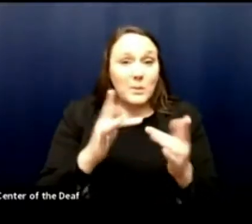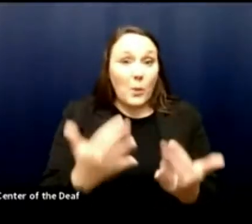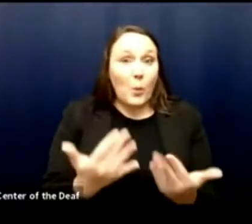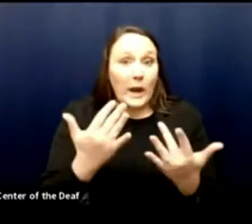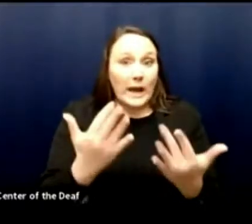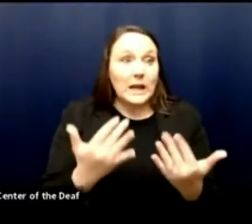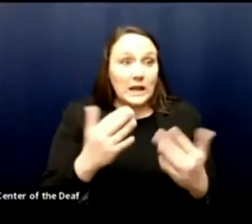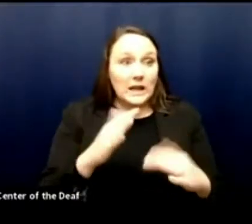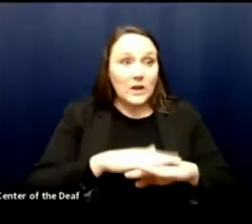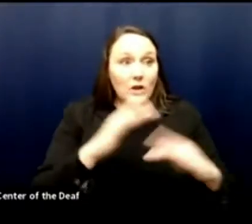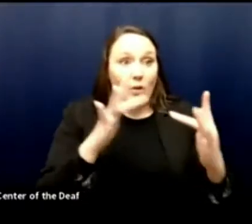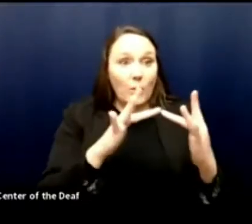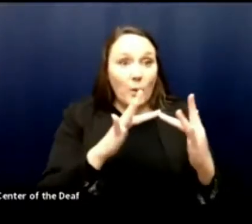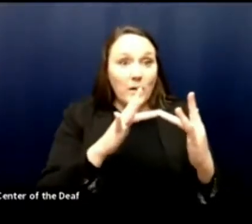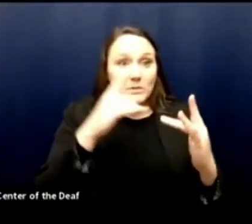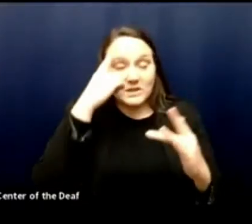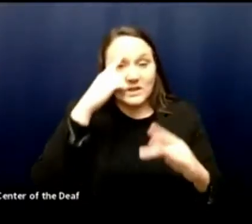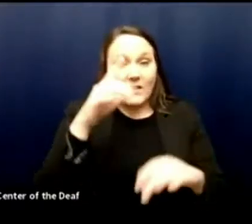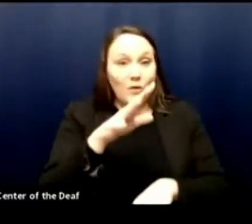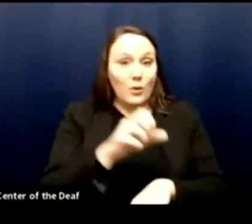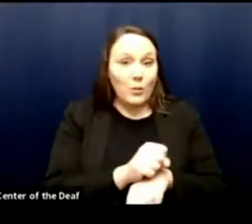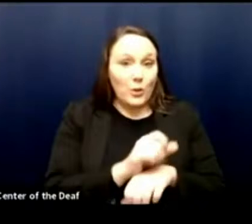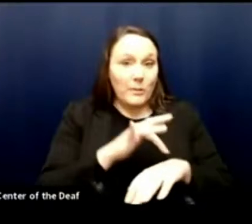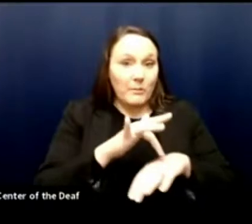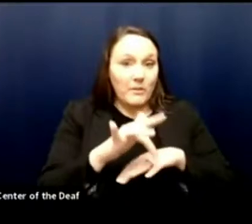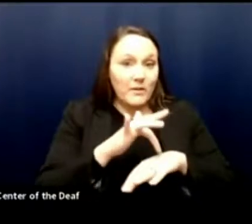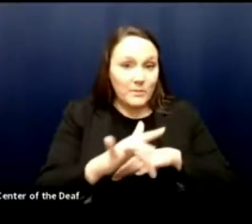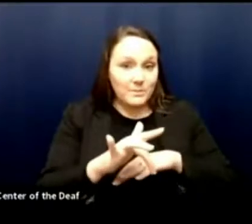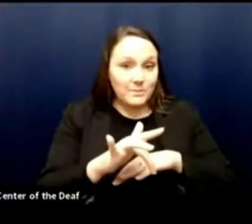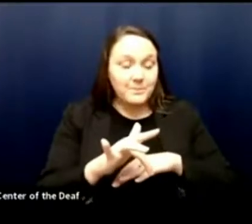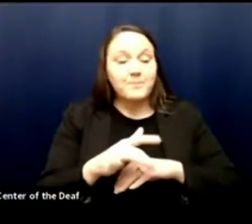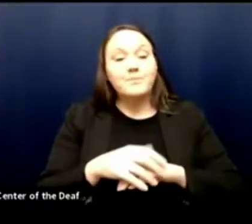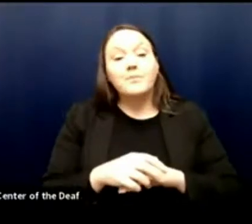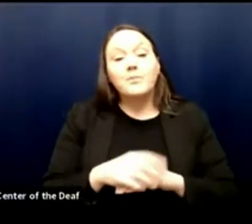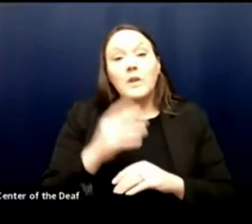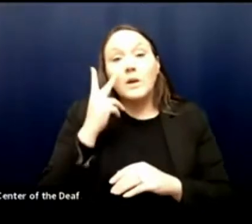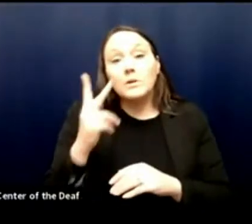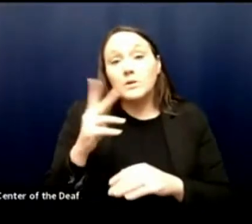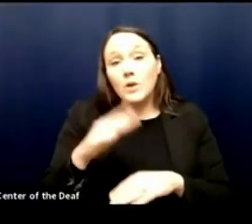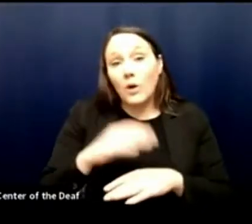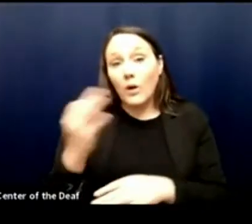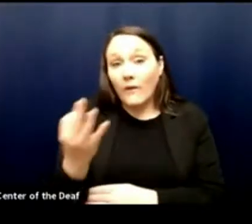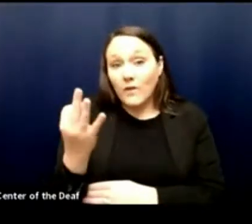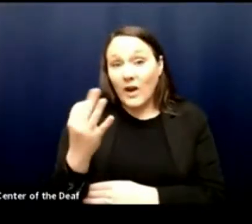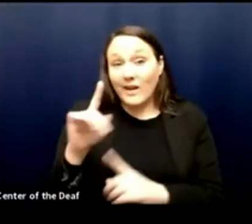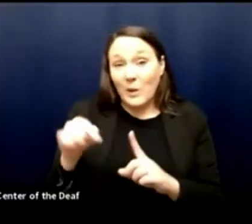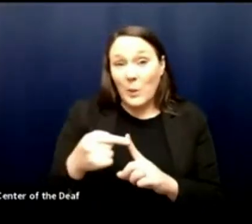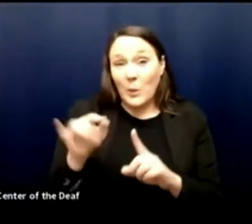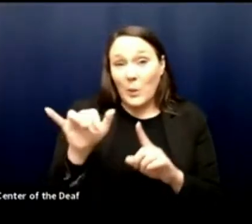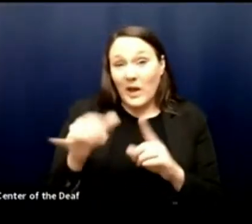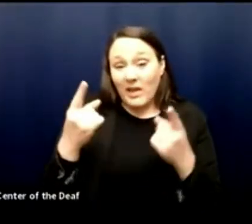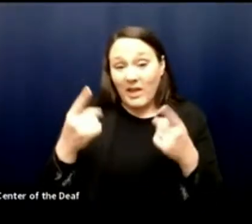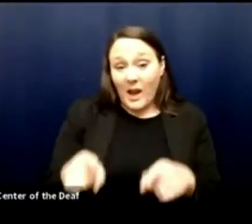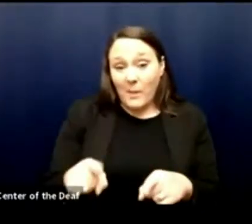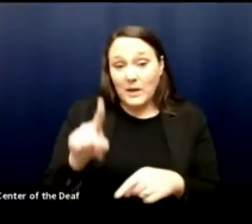the appointments to open up. As you saw on Friday, when that's the case, 1,000